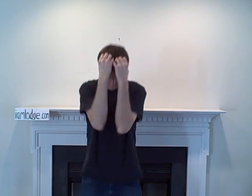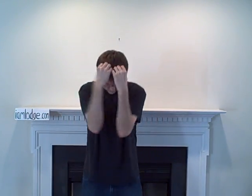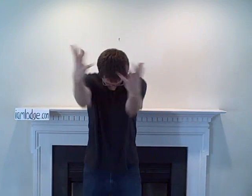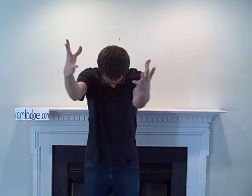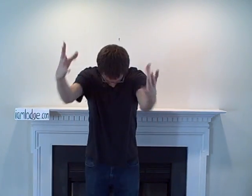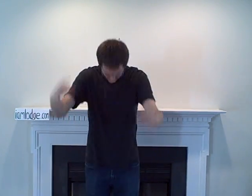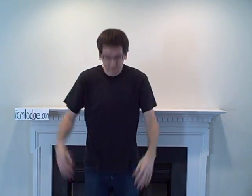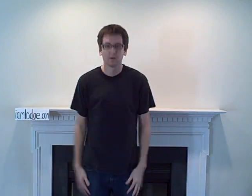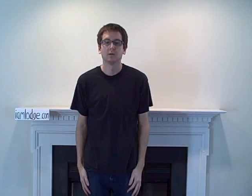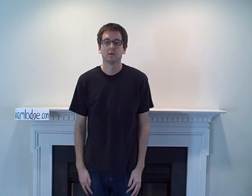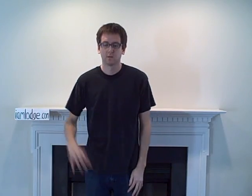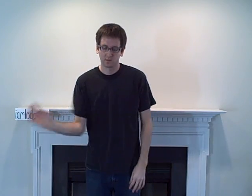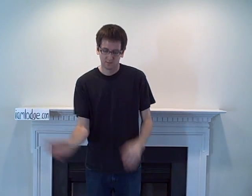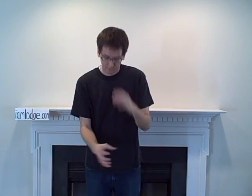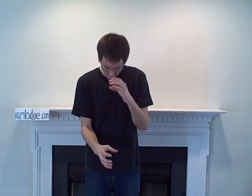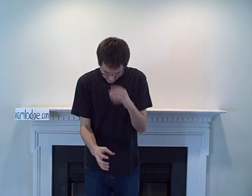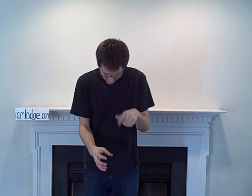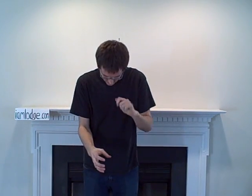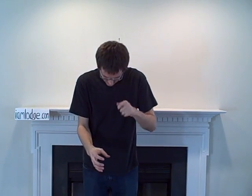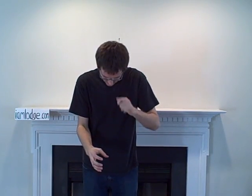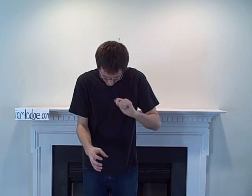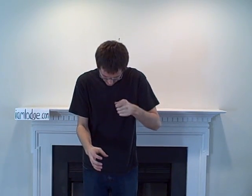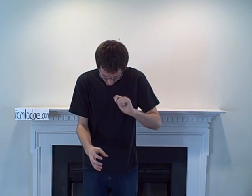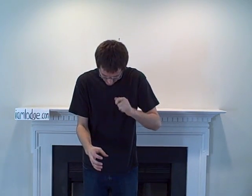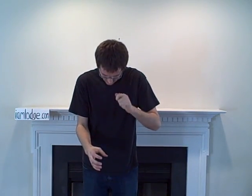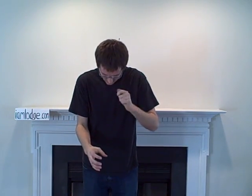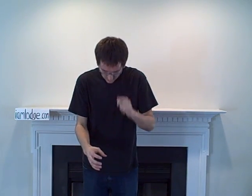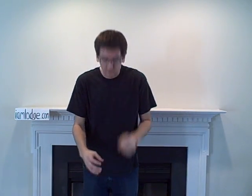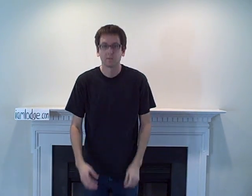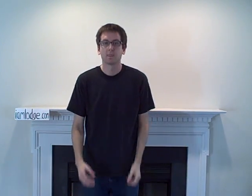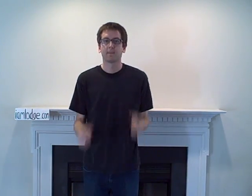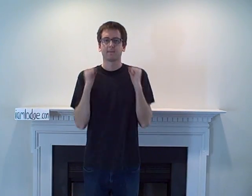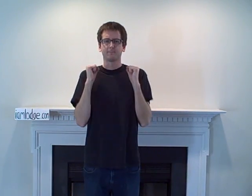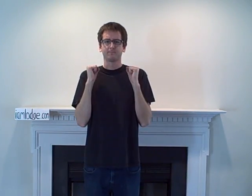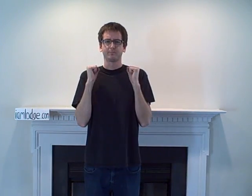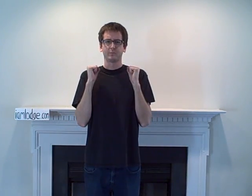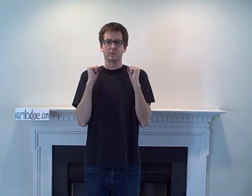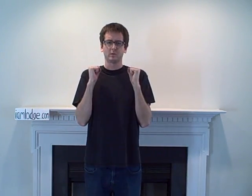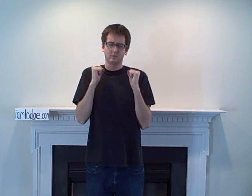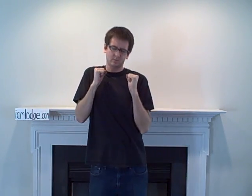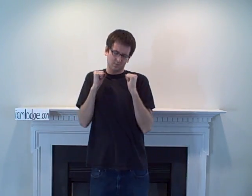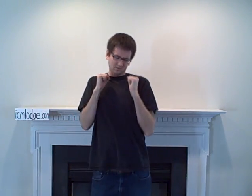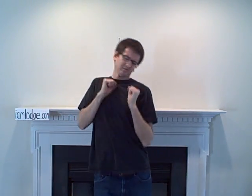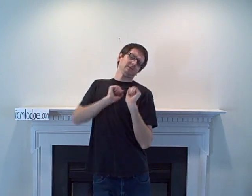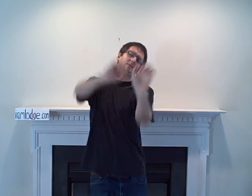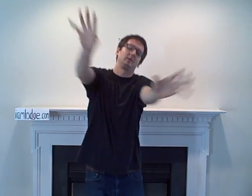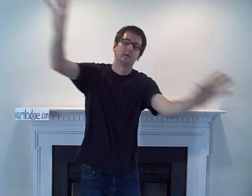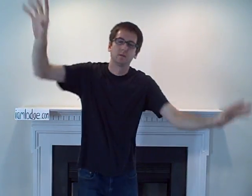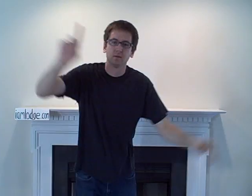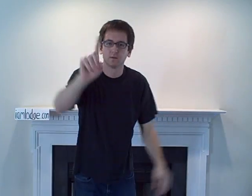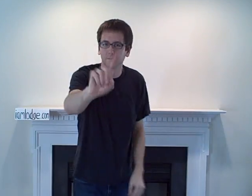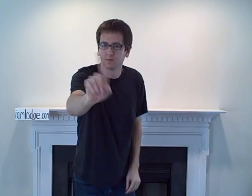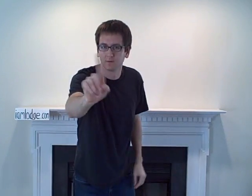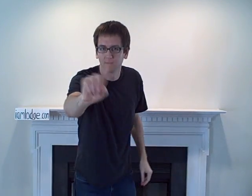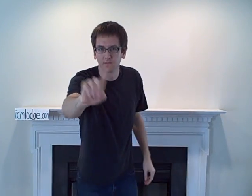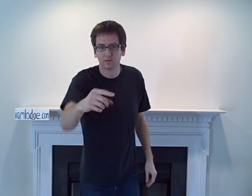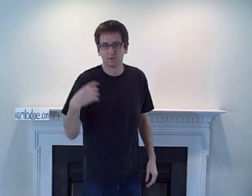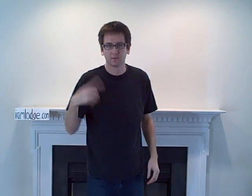wowed by a cork when he put it under a microscope. Plants have cellular walls, but we don't need them at all. Our